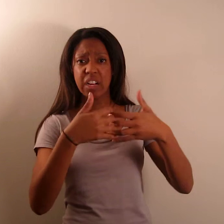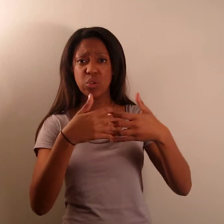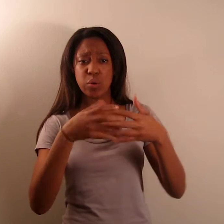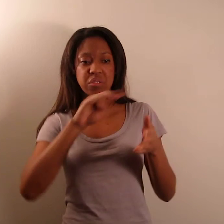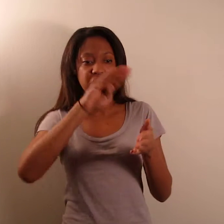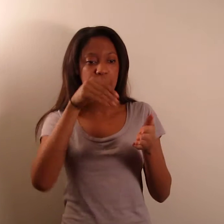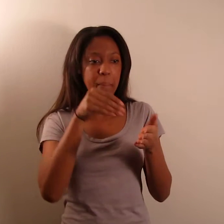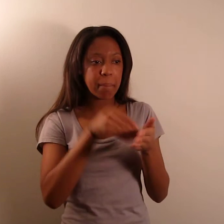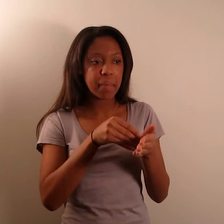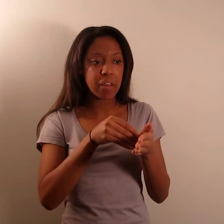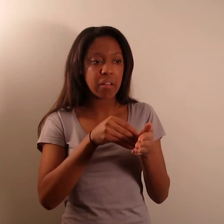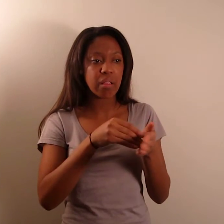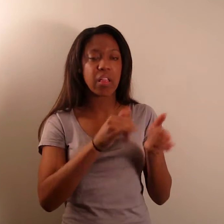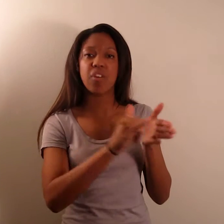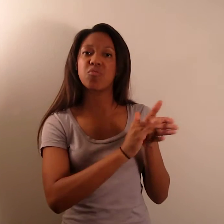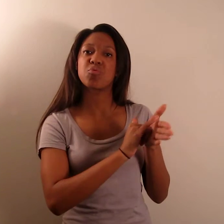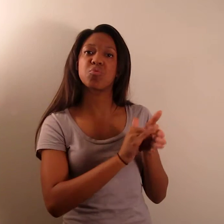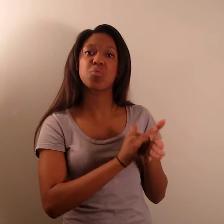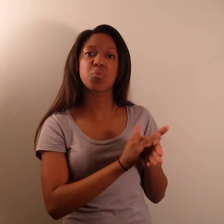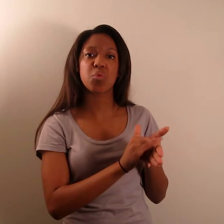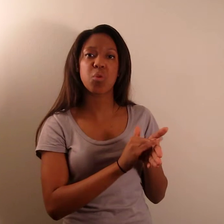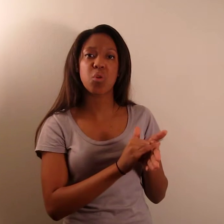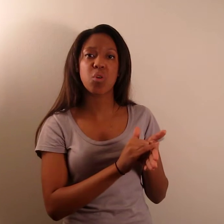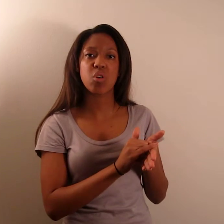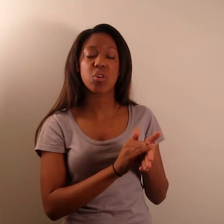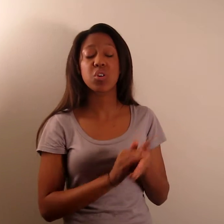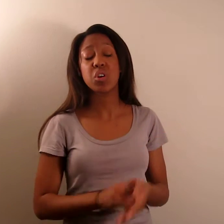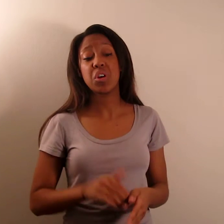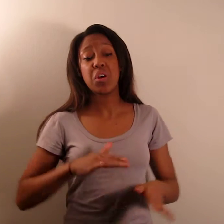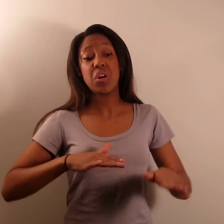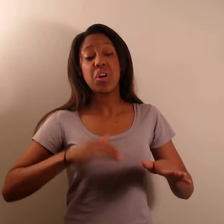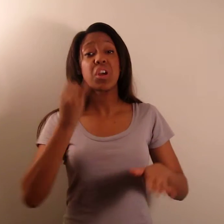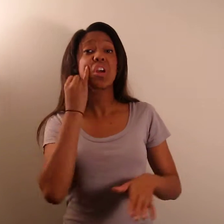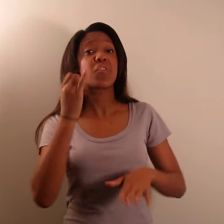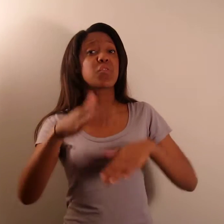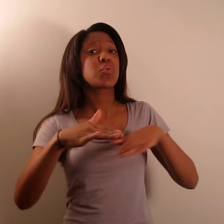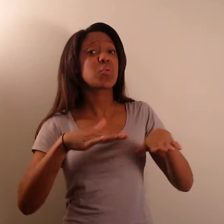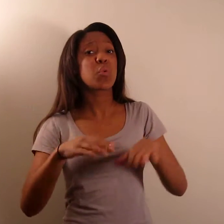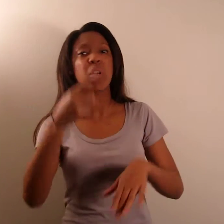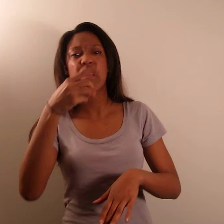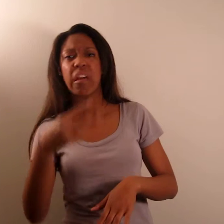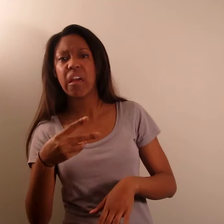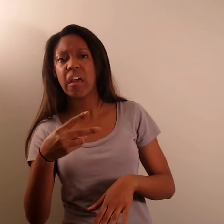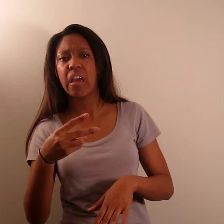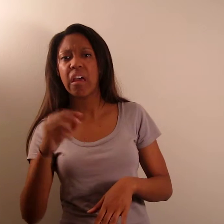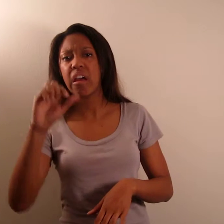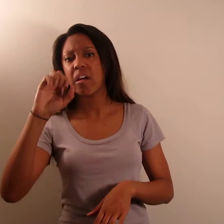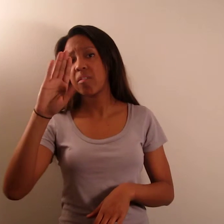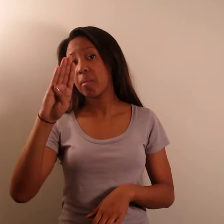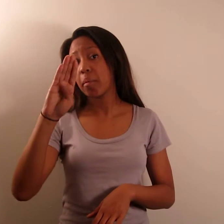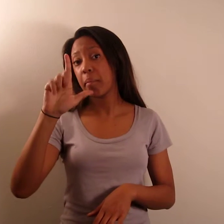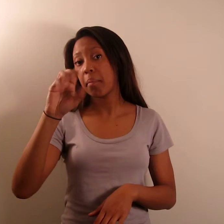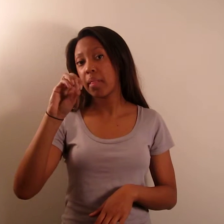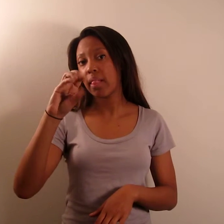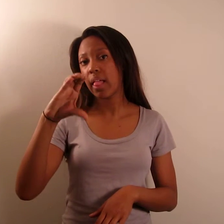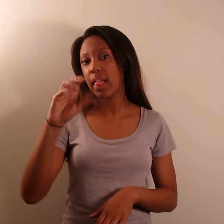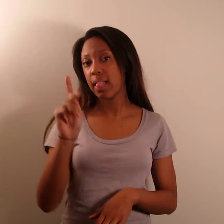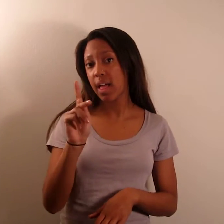block, you were in Washington Square, Lower Fifth Avenue, the Great Greek Revival, homes